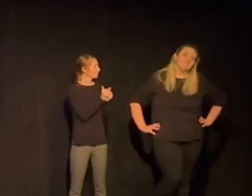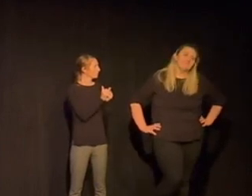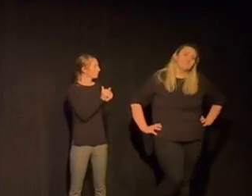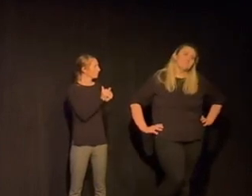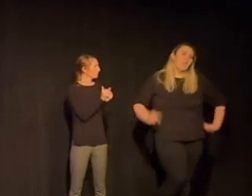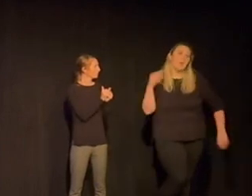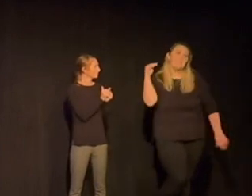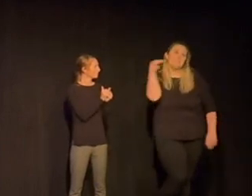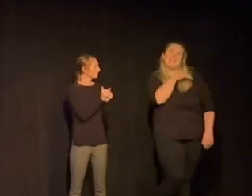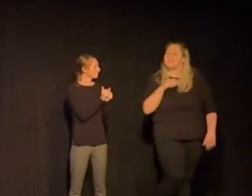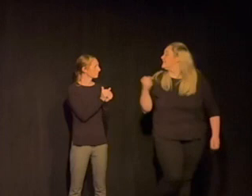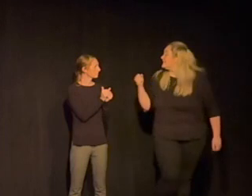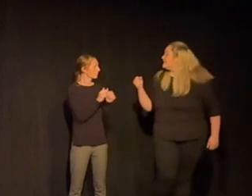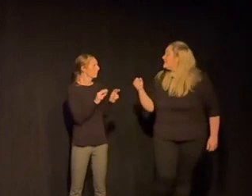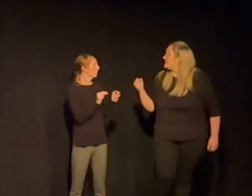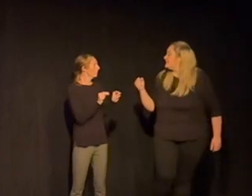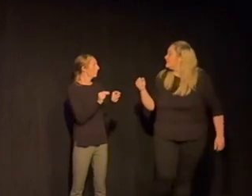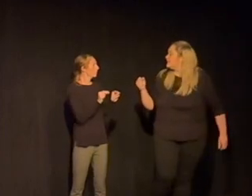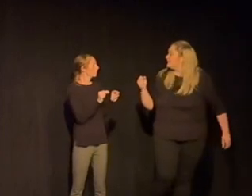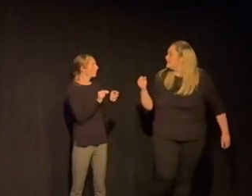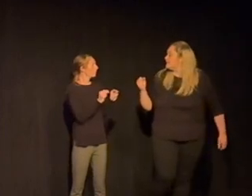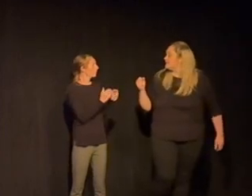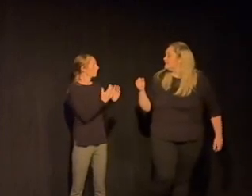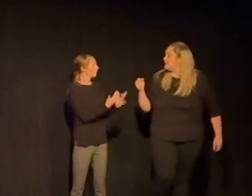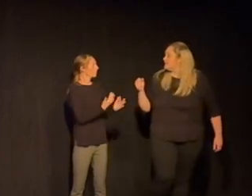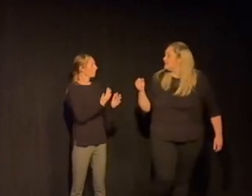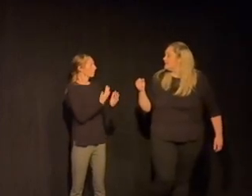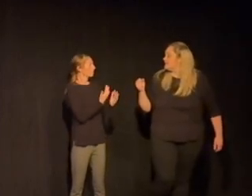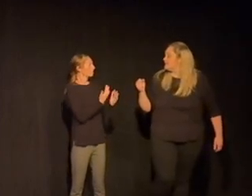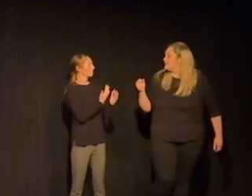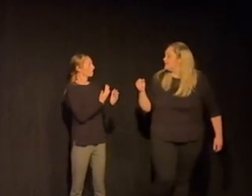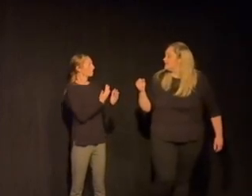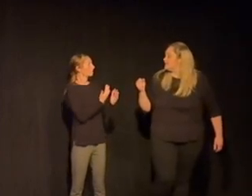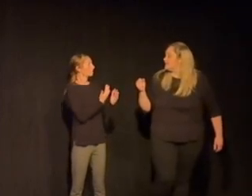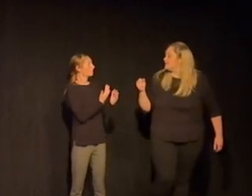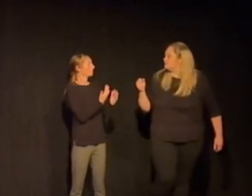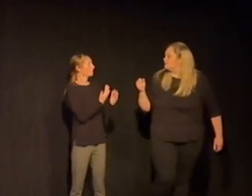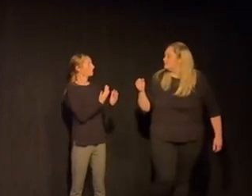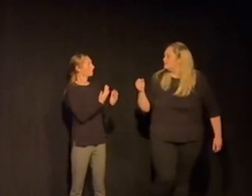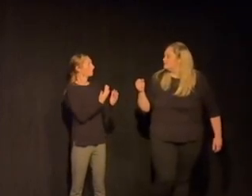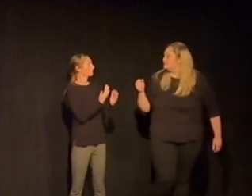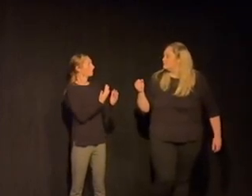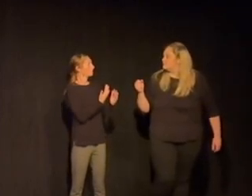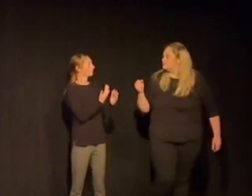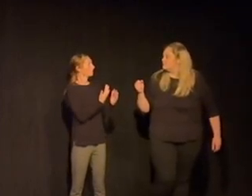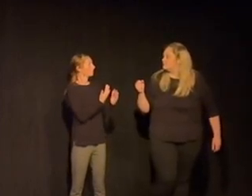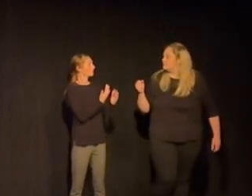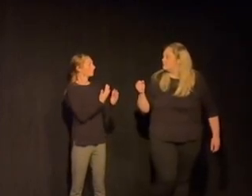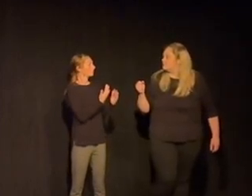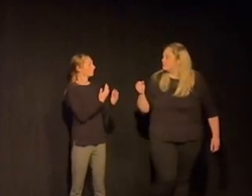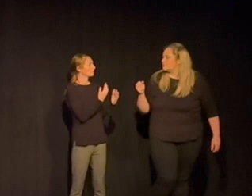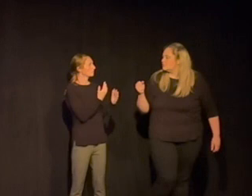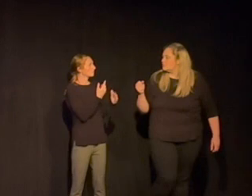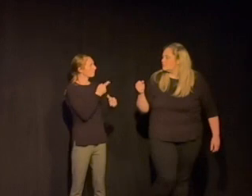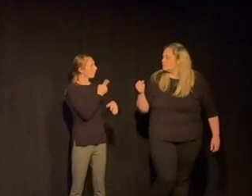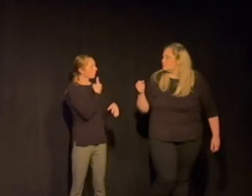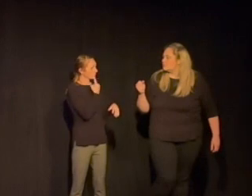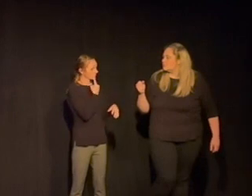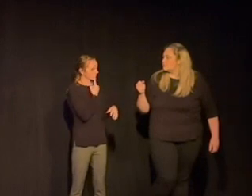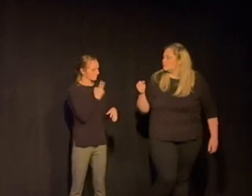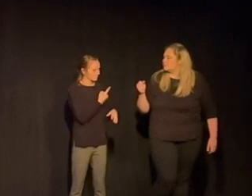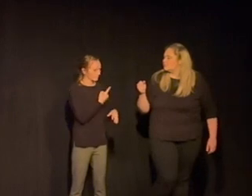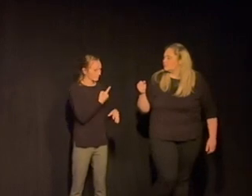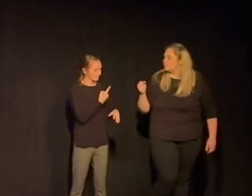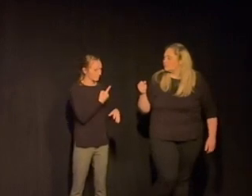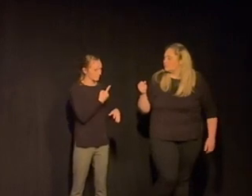More lies! No! Wait. What you're saying makes a